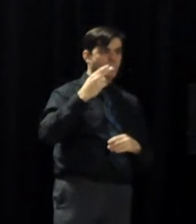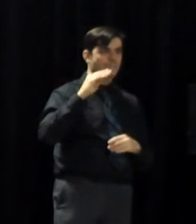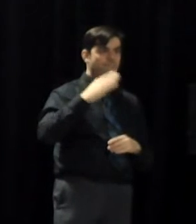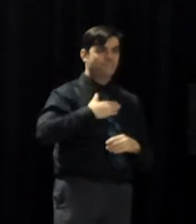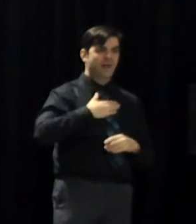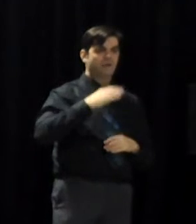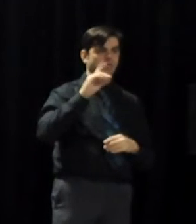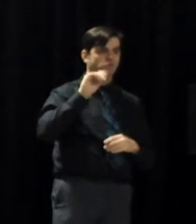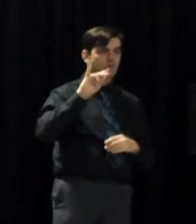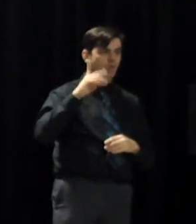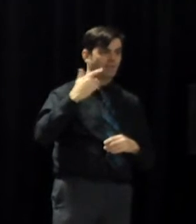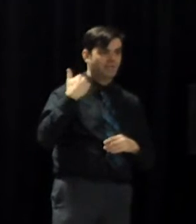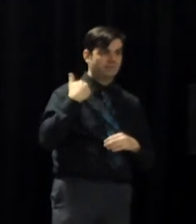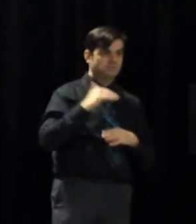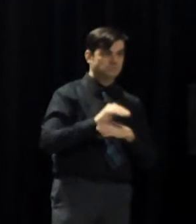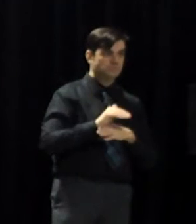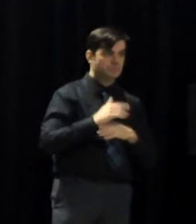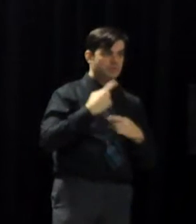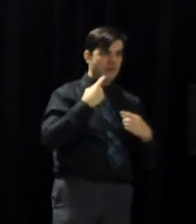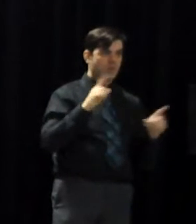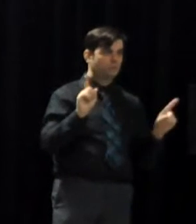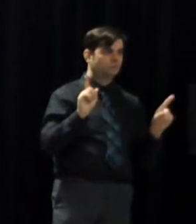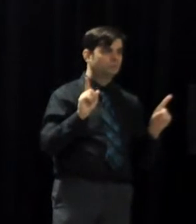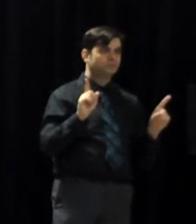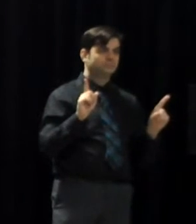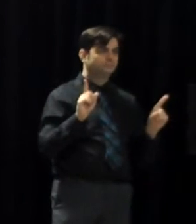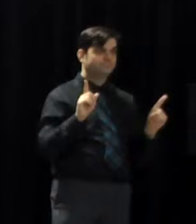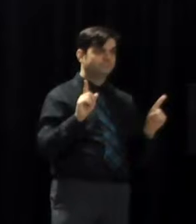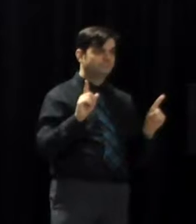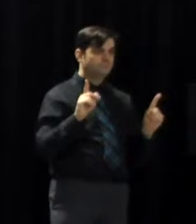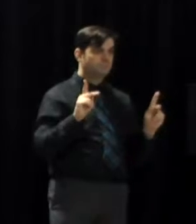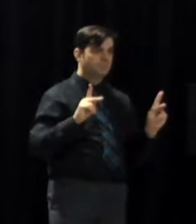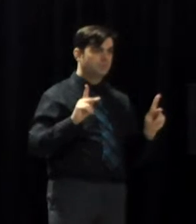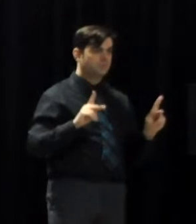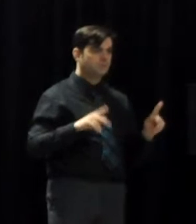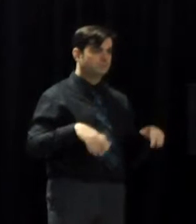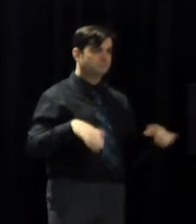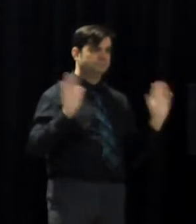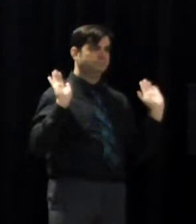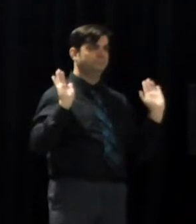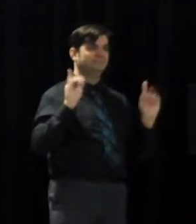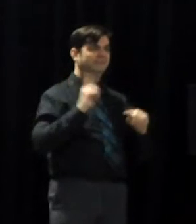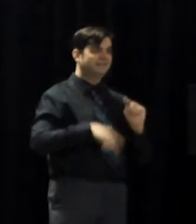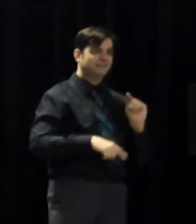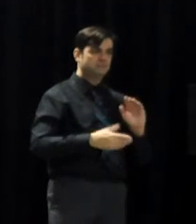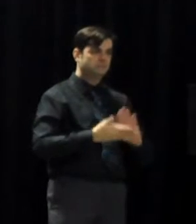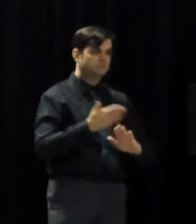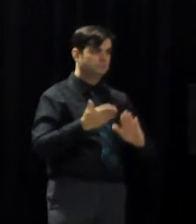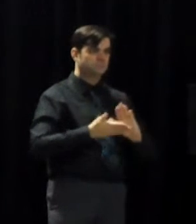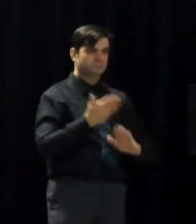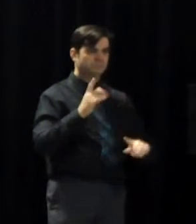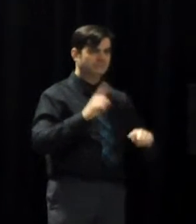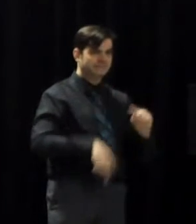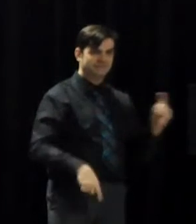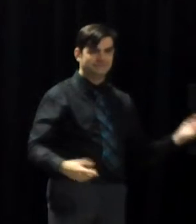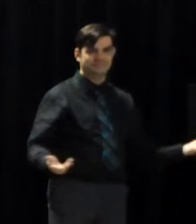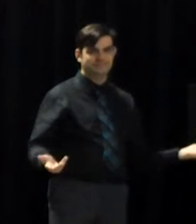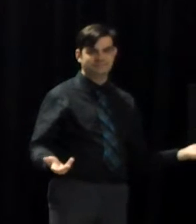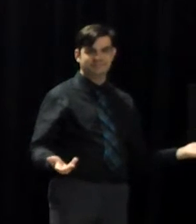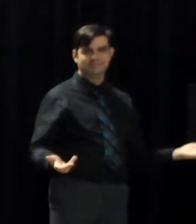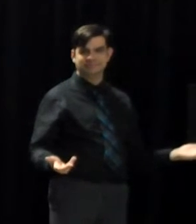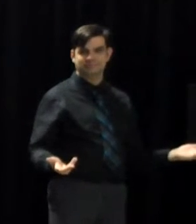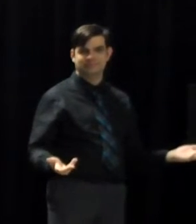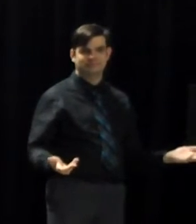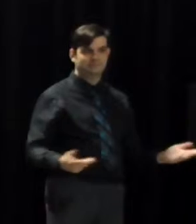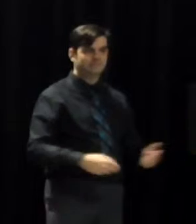because these places aren't even giving it a go because they're not able to. Does the state know from you how